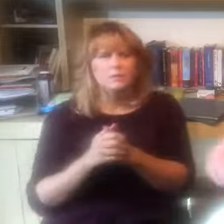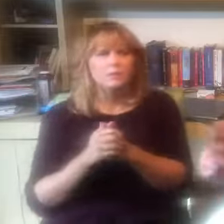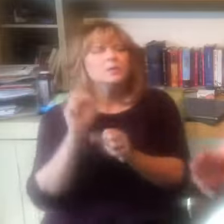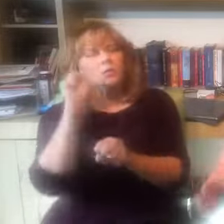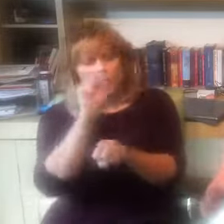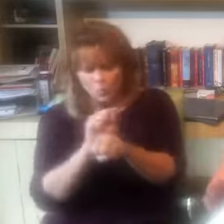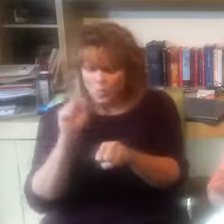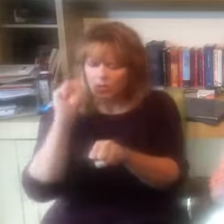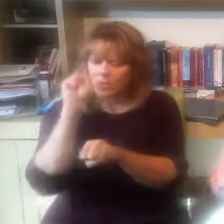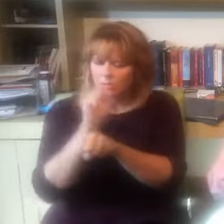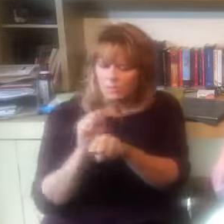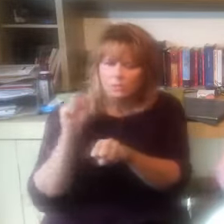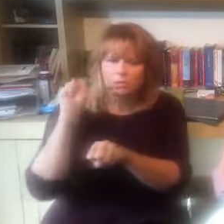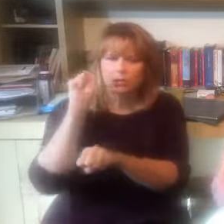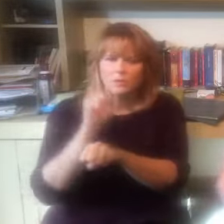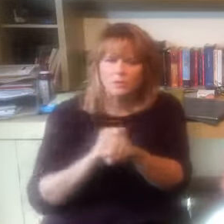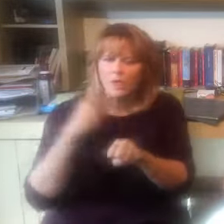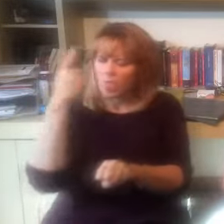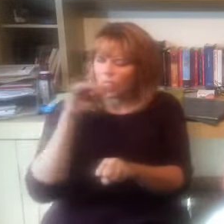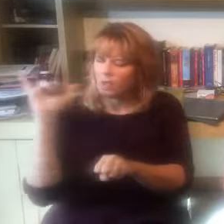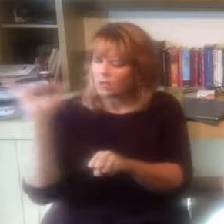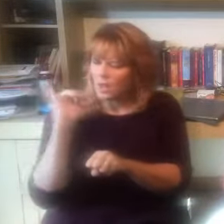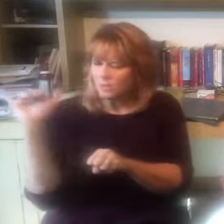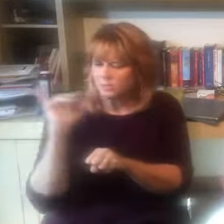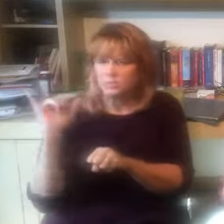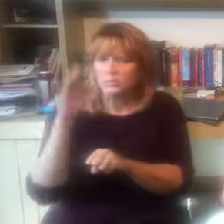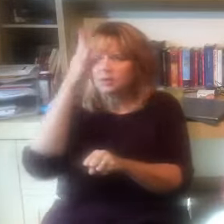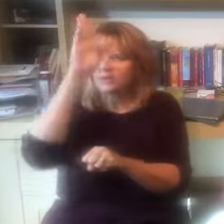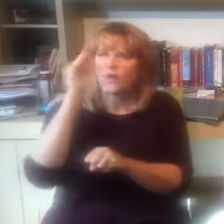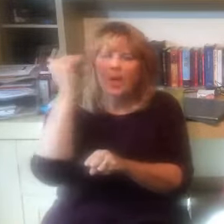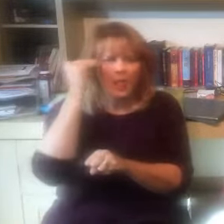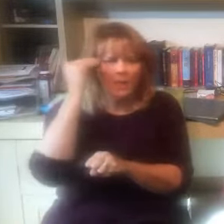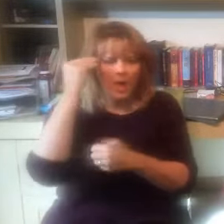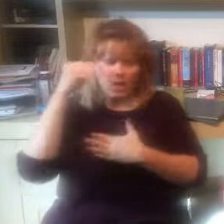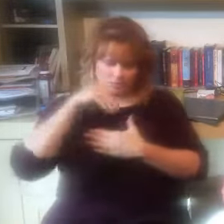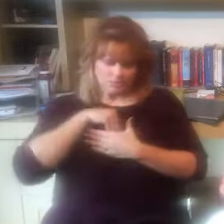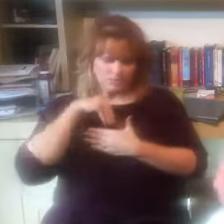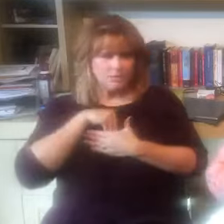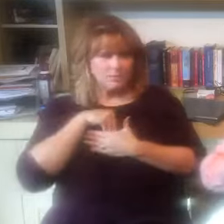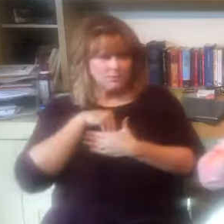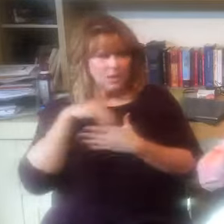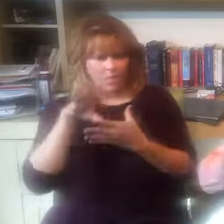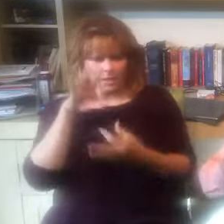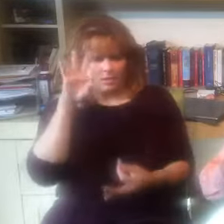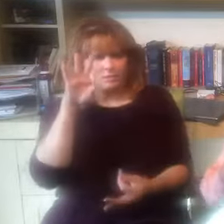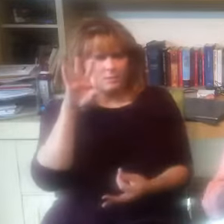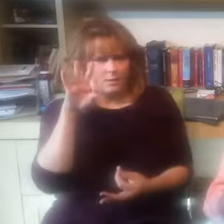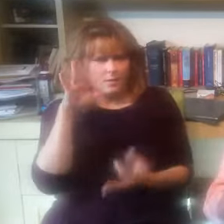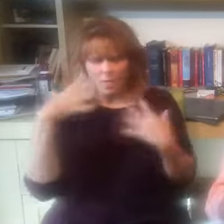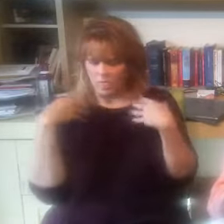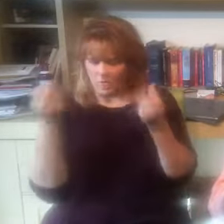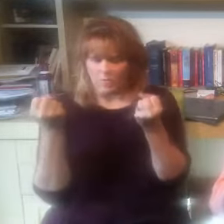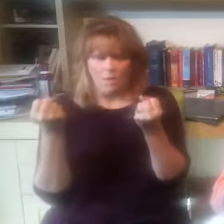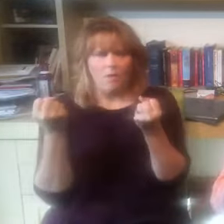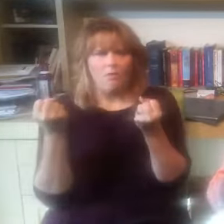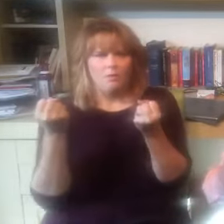worked out the likeness of God inside of him, which was the power